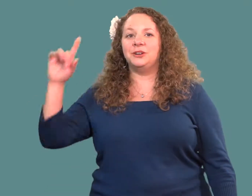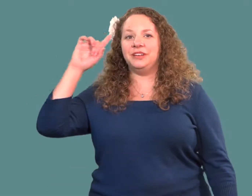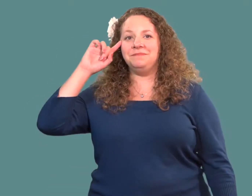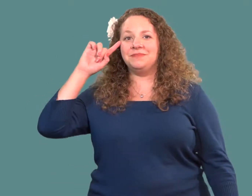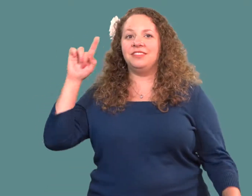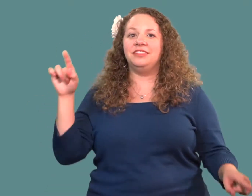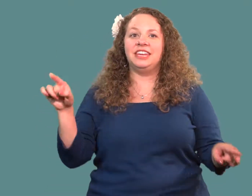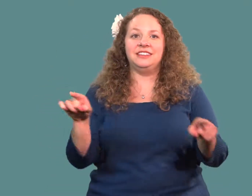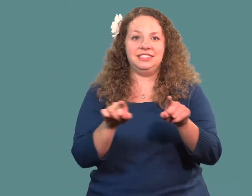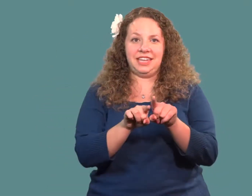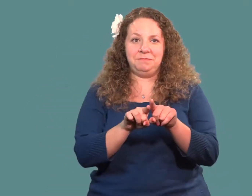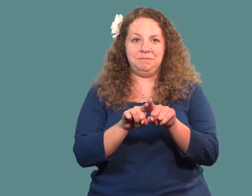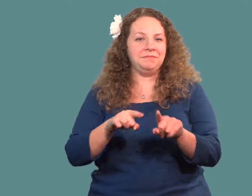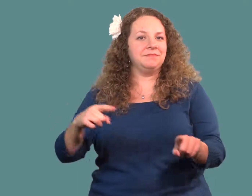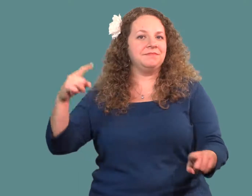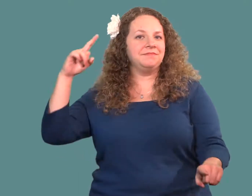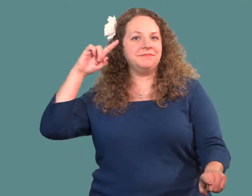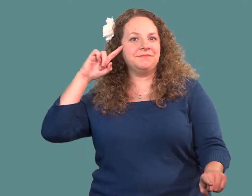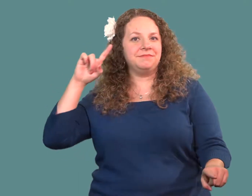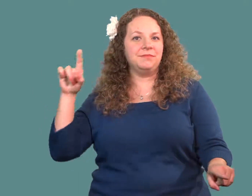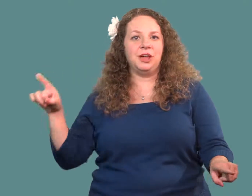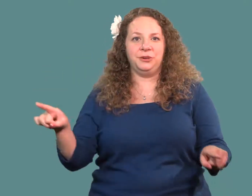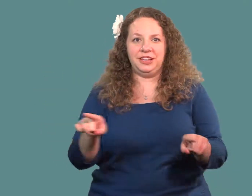Agree, think, same. Agree.